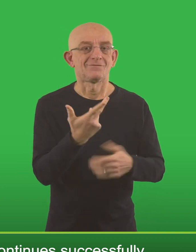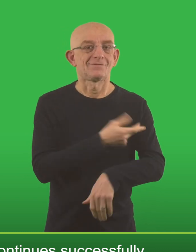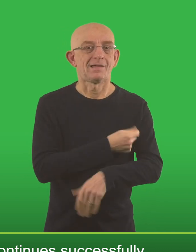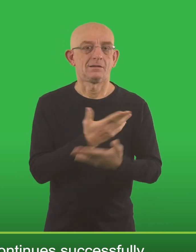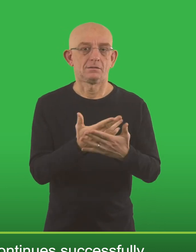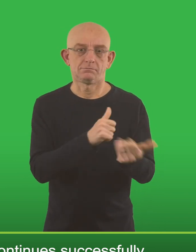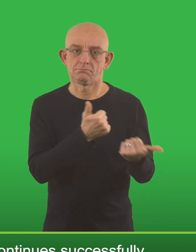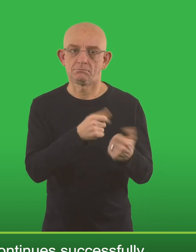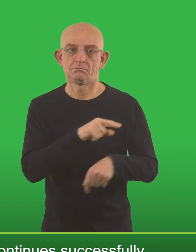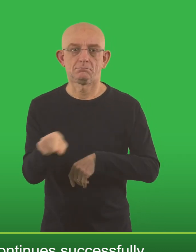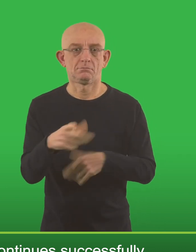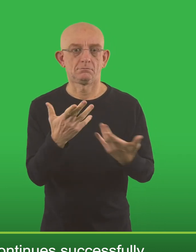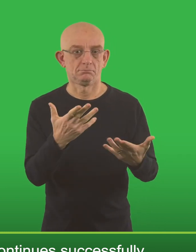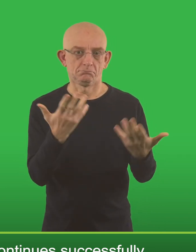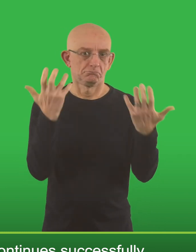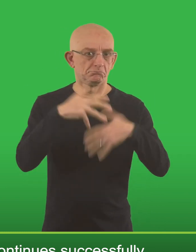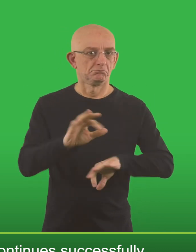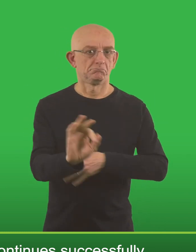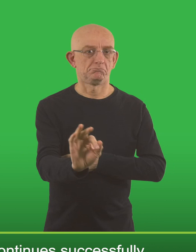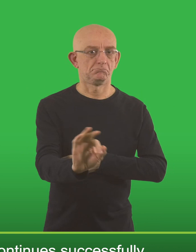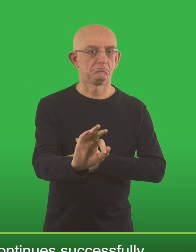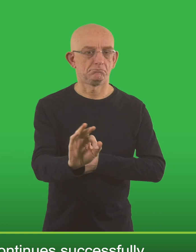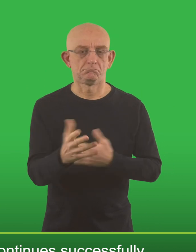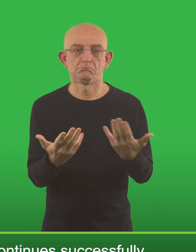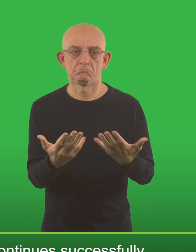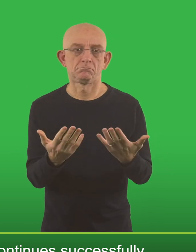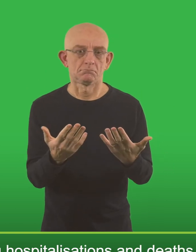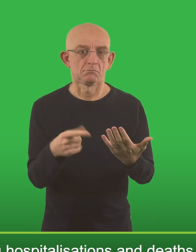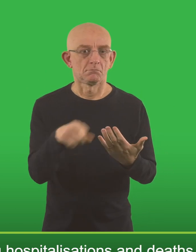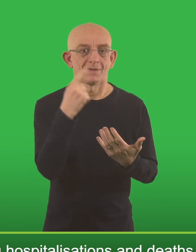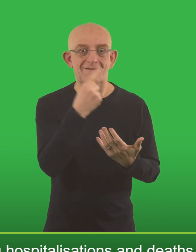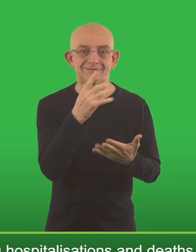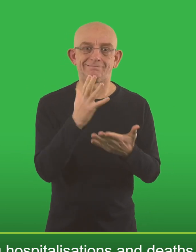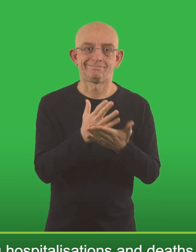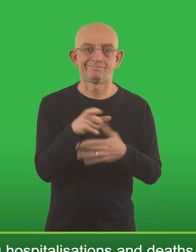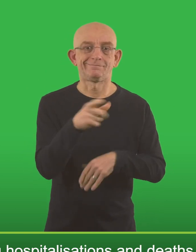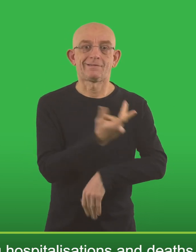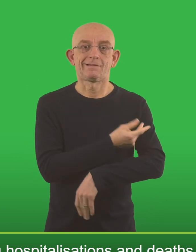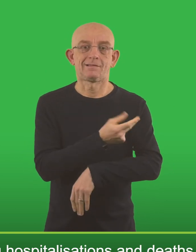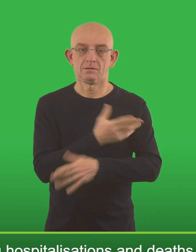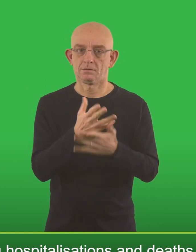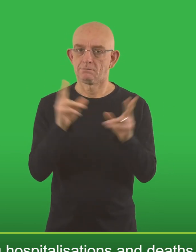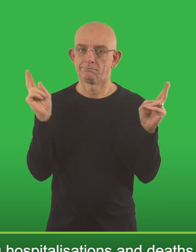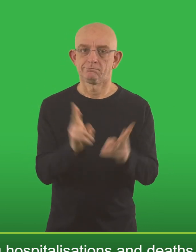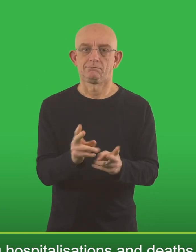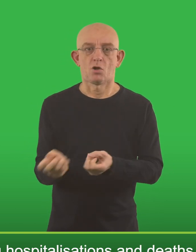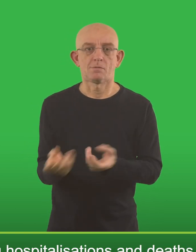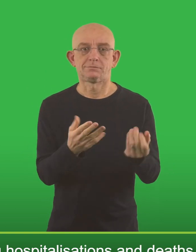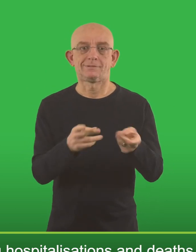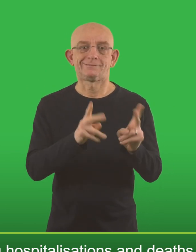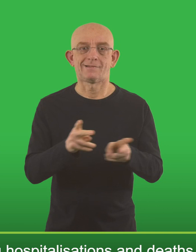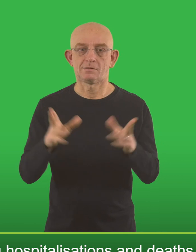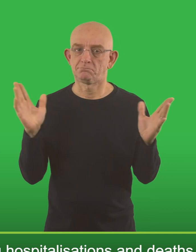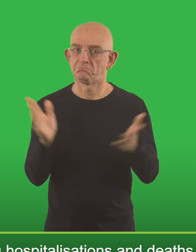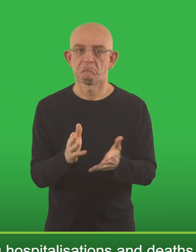vaccine deployment continues successfully. Yes, absolutely. No real concerns there. The evidence shows that vaccines are